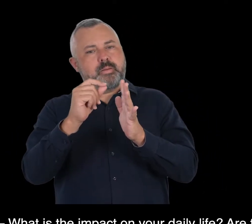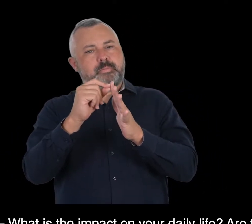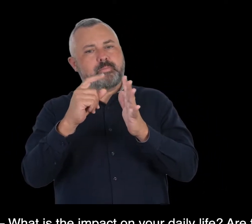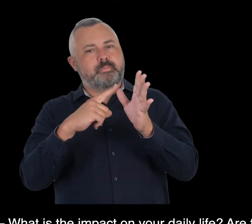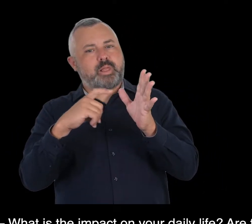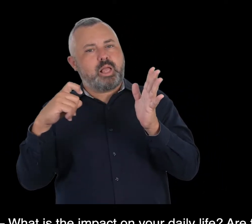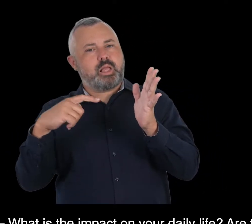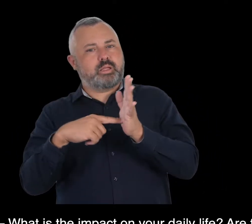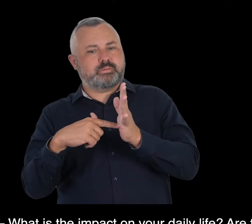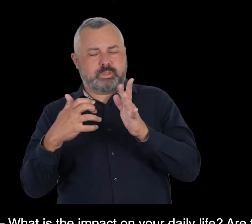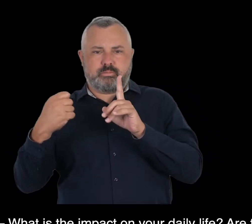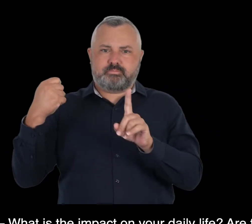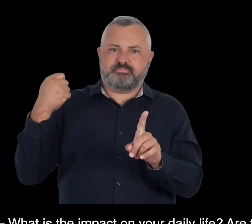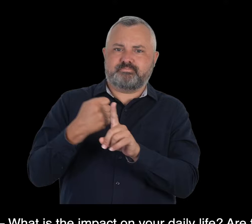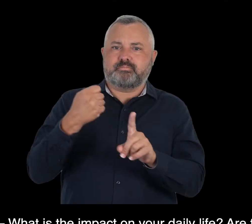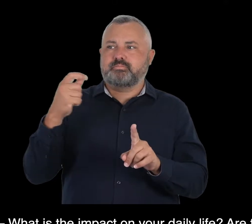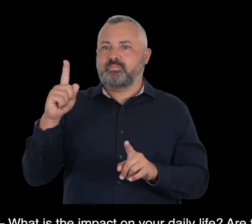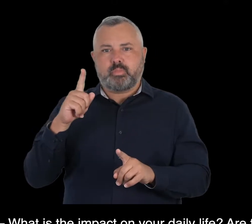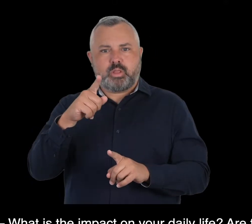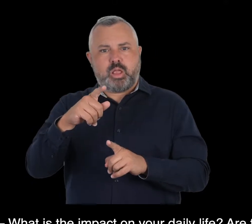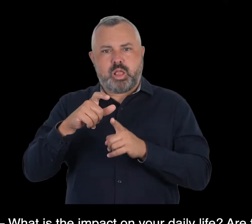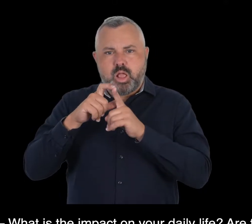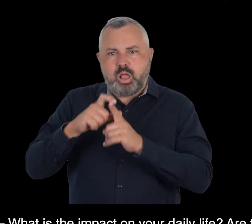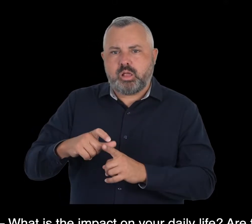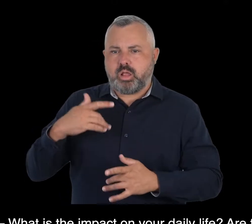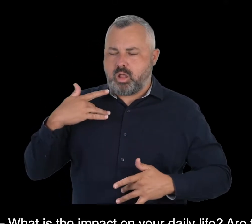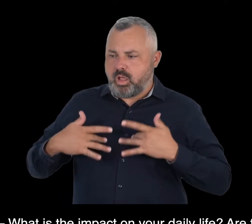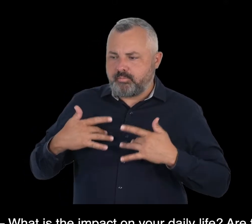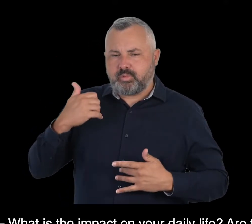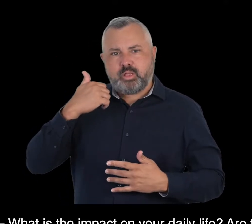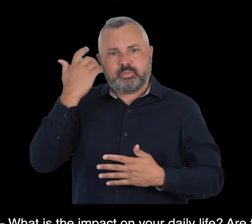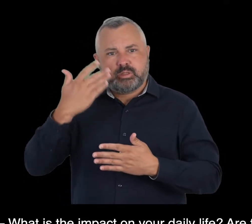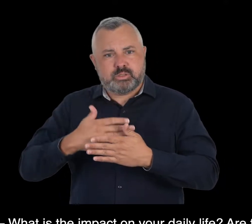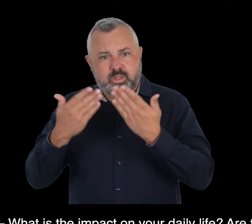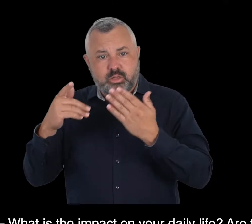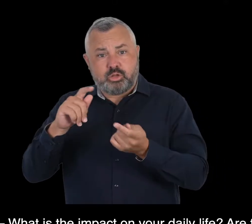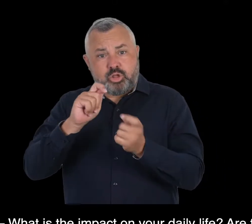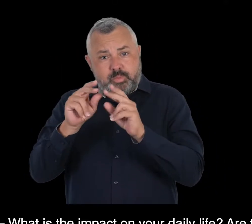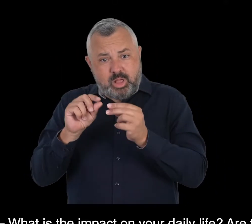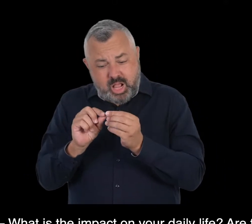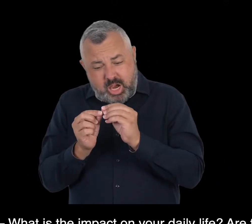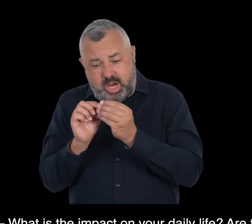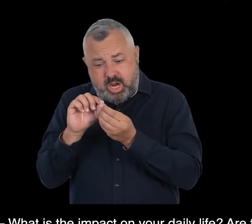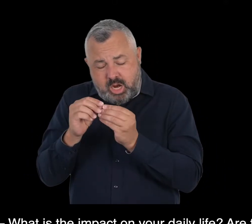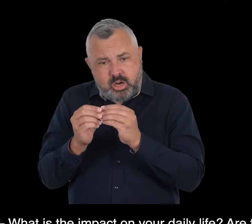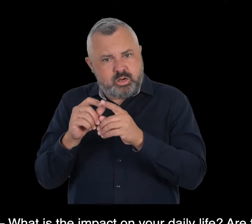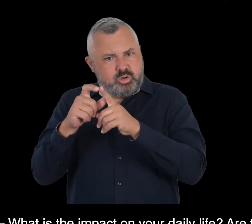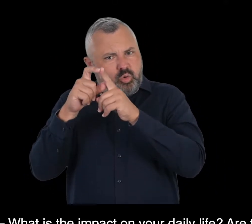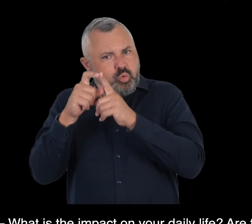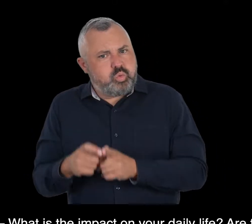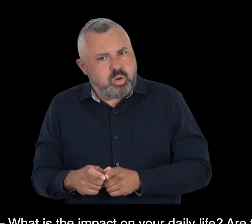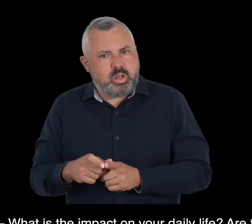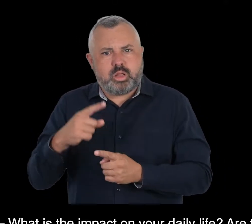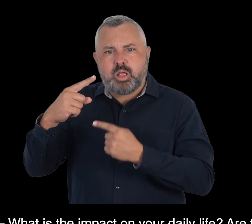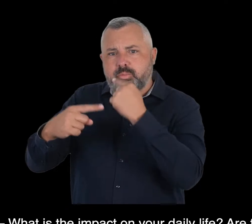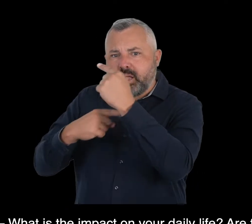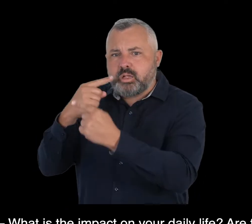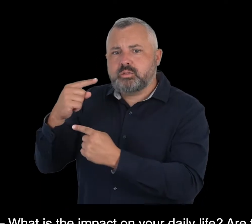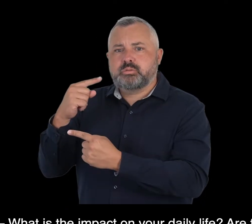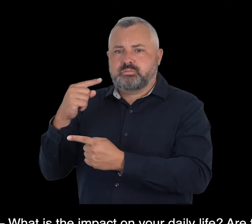need to hear? The impact. What is the impact on your daily life? Are there others